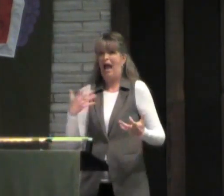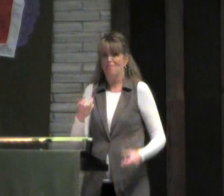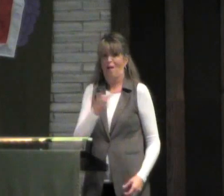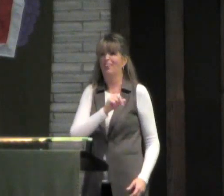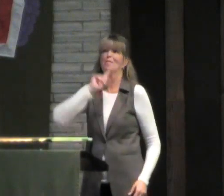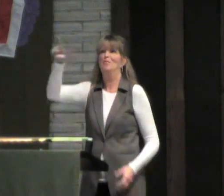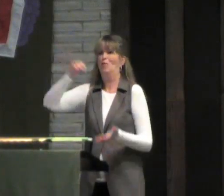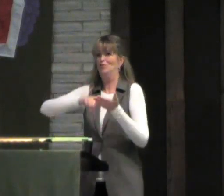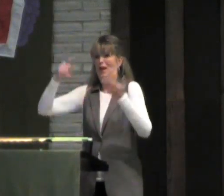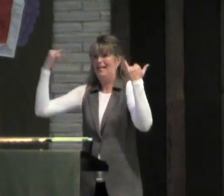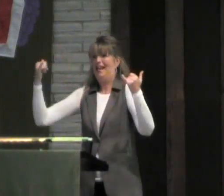which is which.